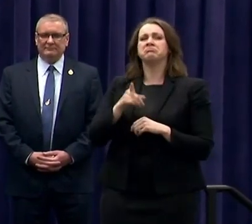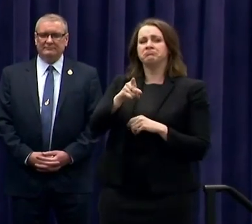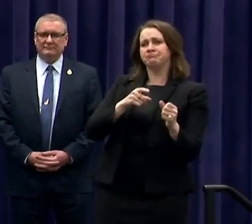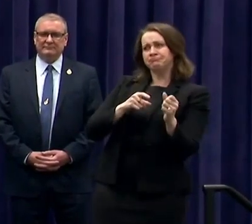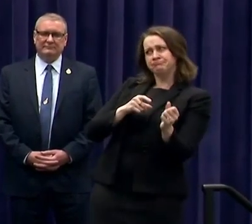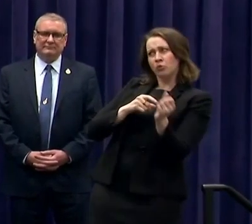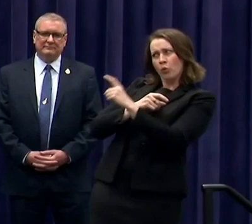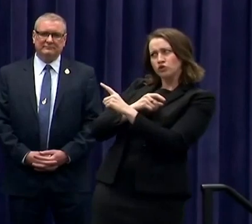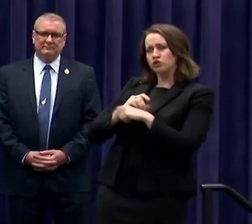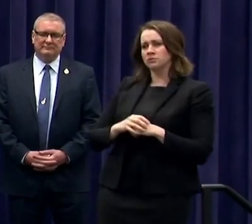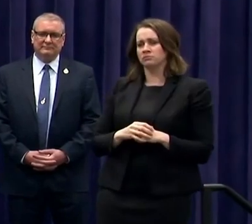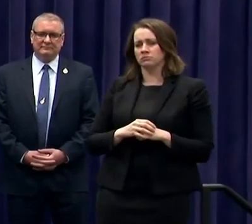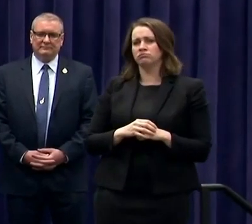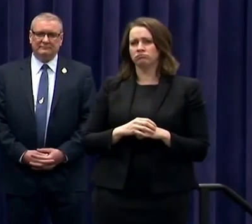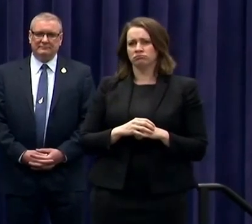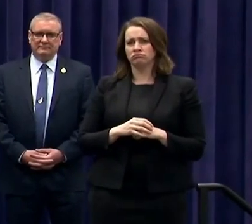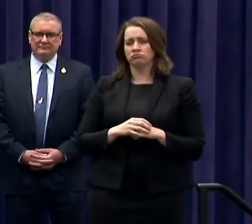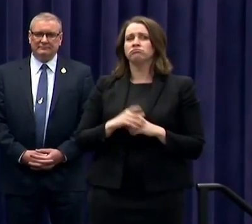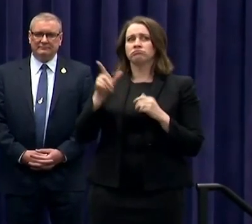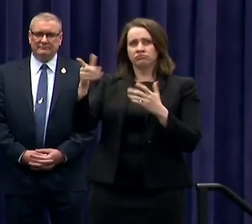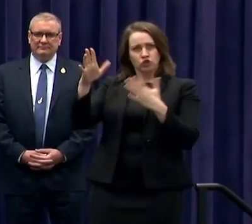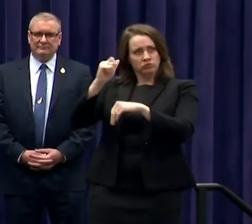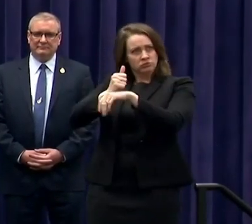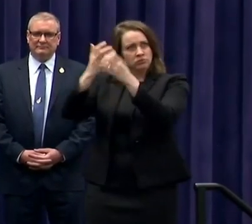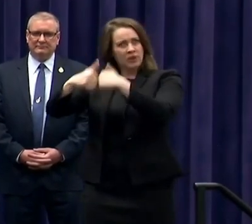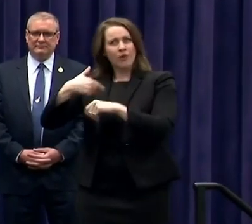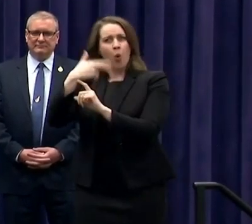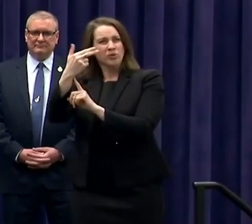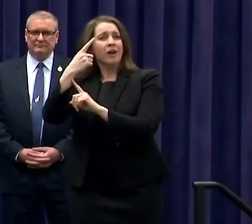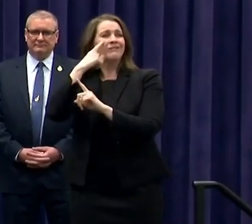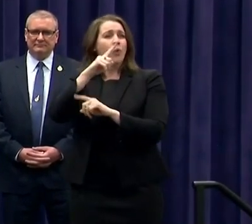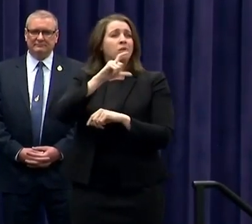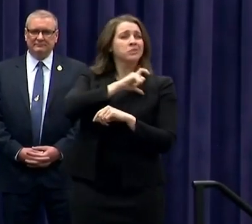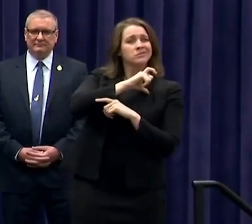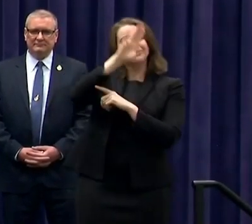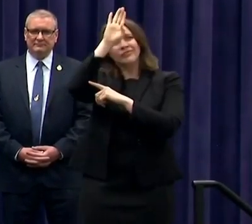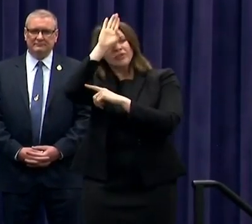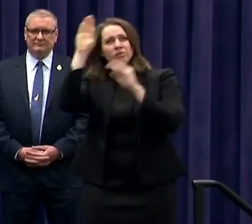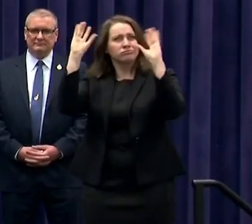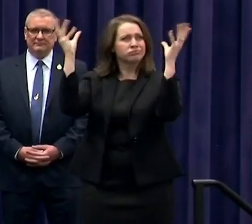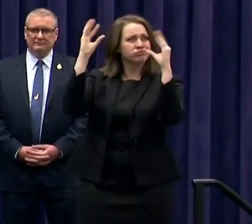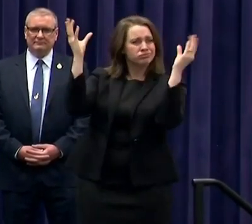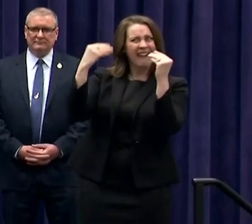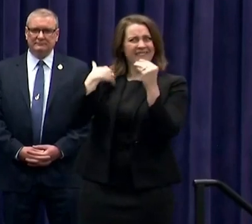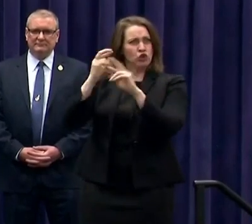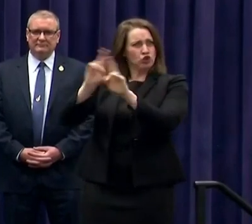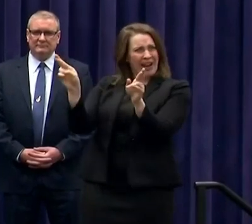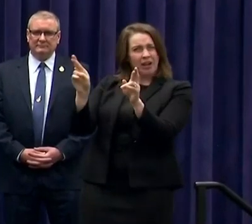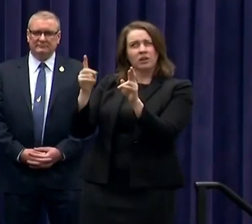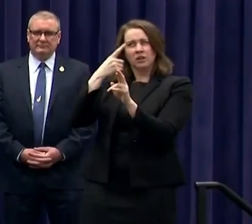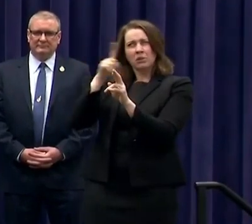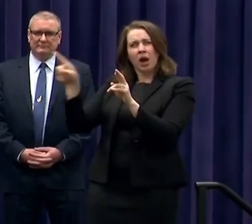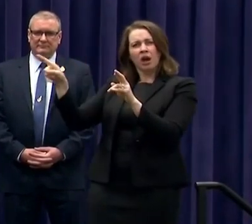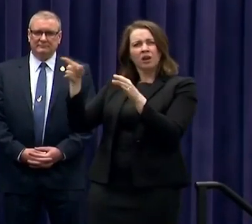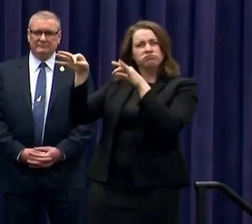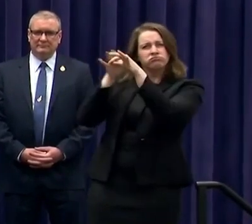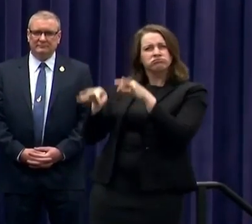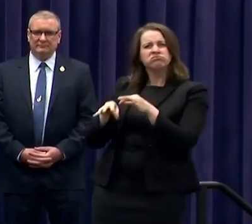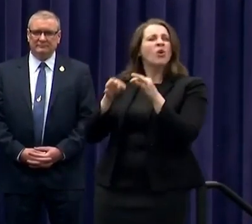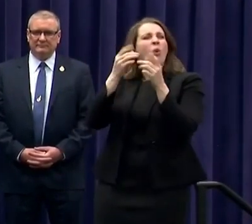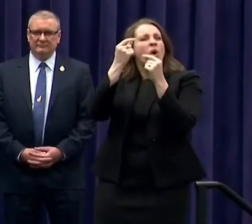now we understand we have hotels for first responders, and we also have other hotel rooms. Could you just sort of recap and break down those